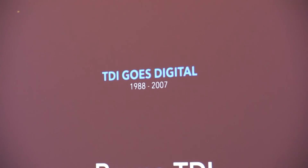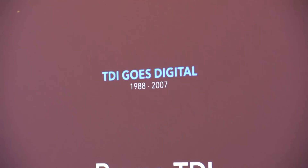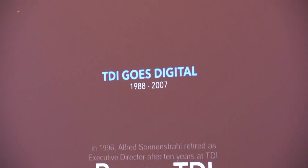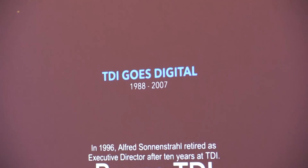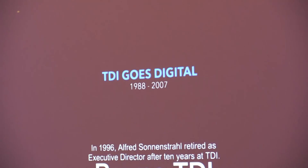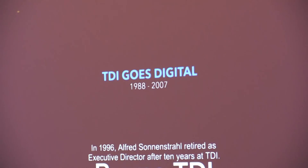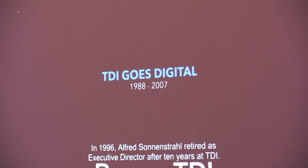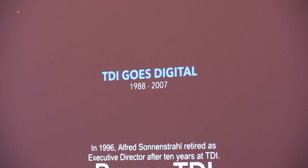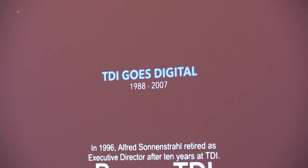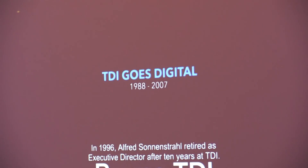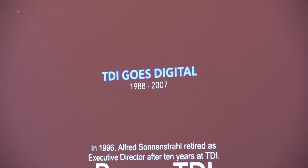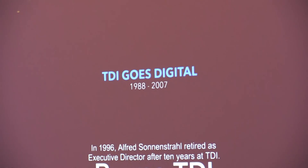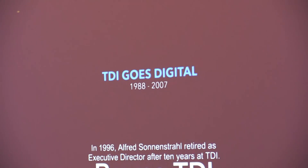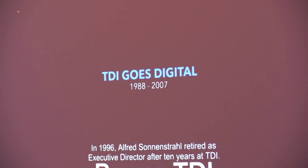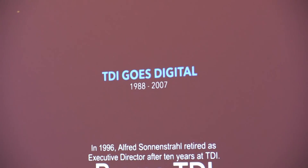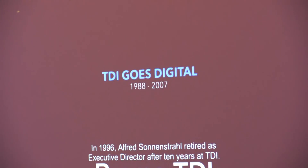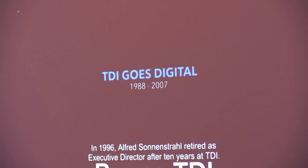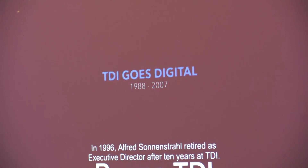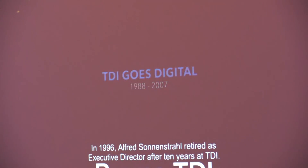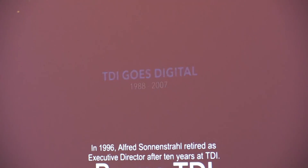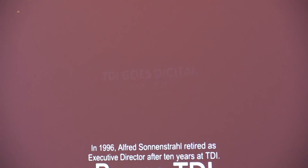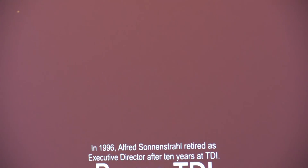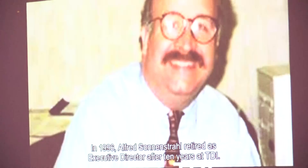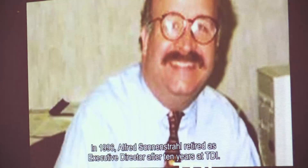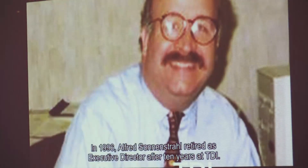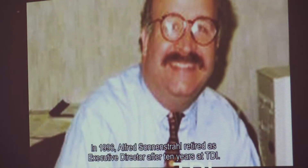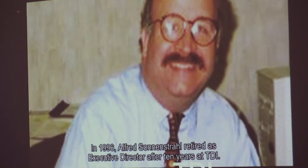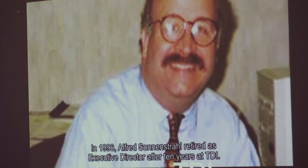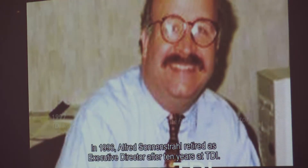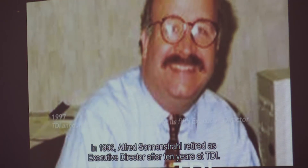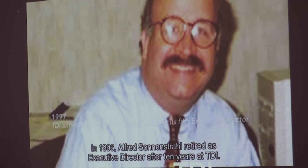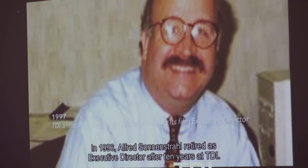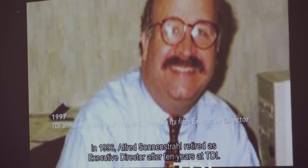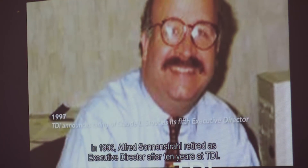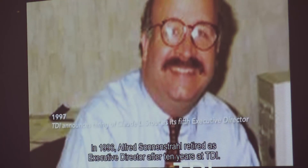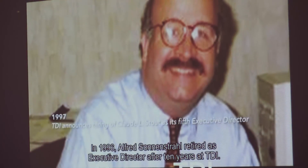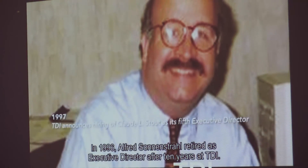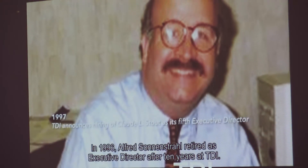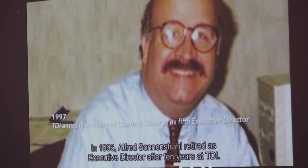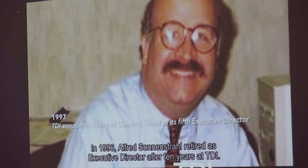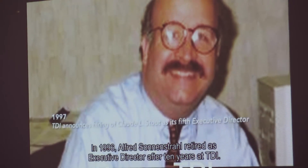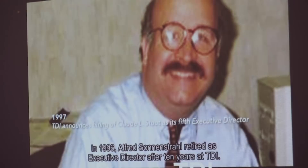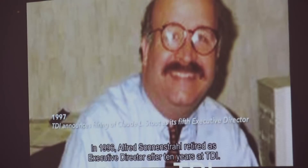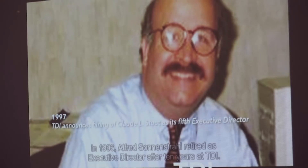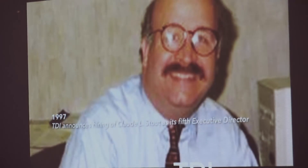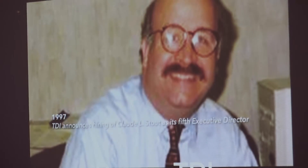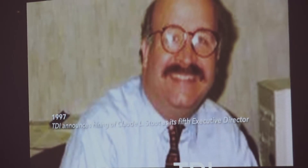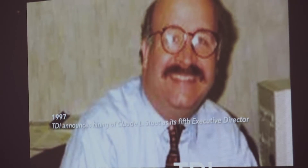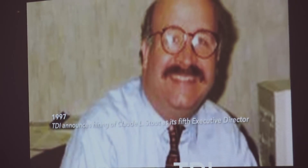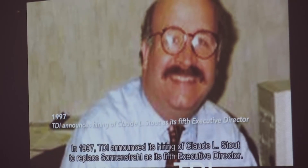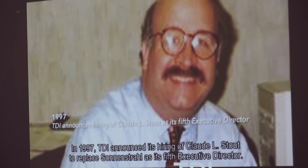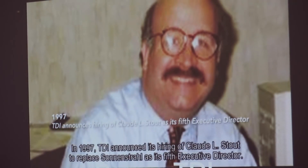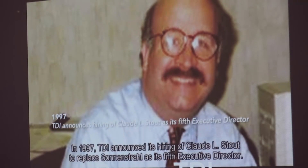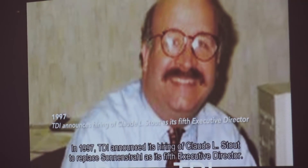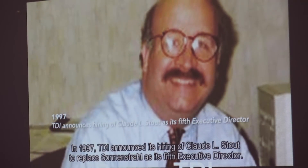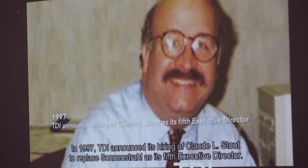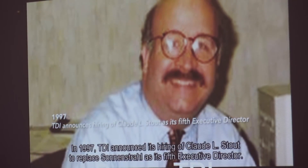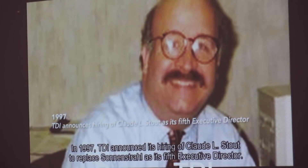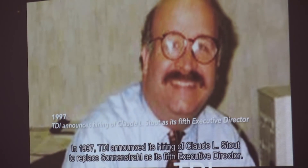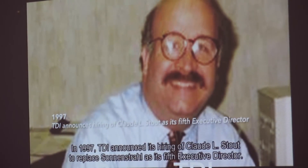In 1996, Alfred Sonnenstrahl retired as executive director after 10 years at TDI. In 1997, TDI